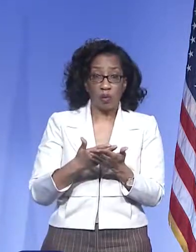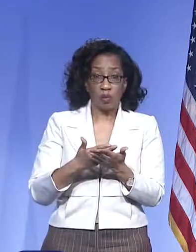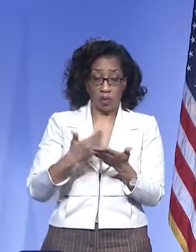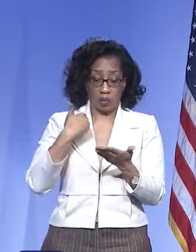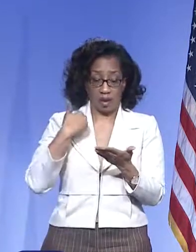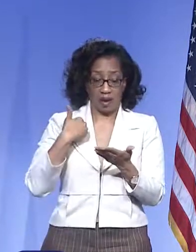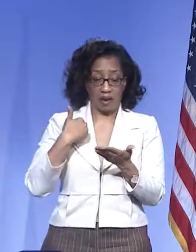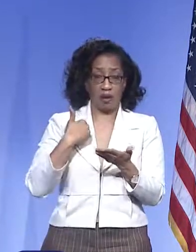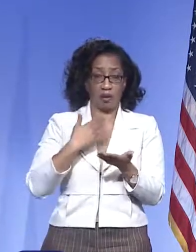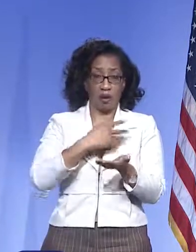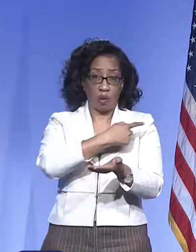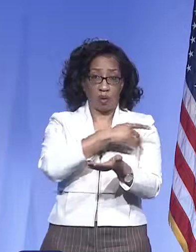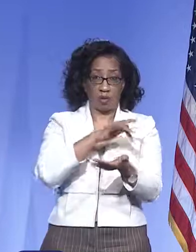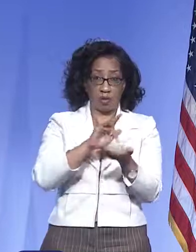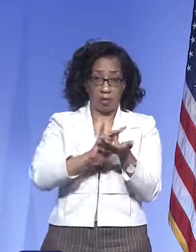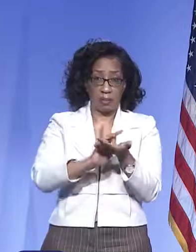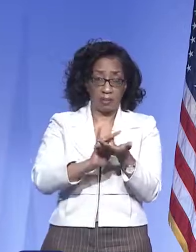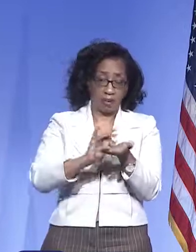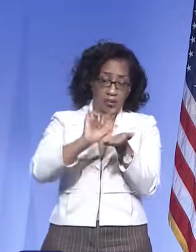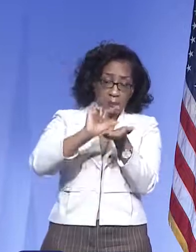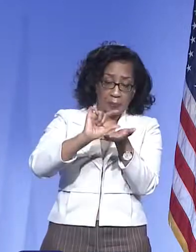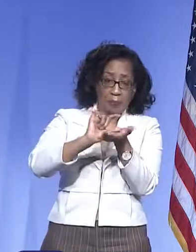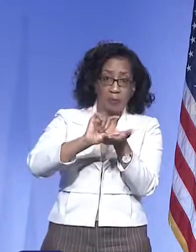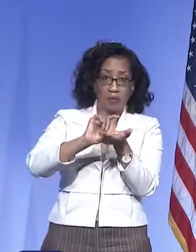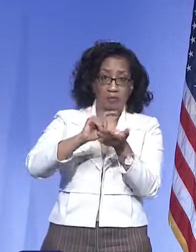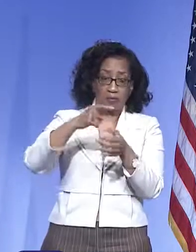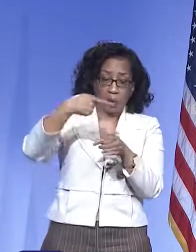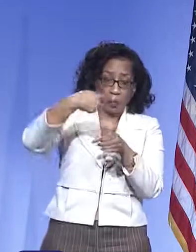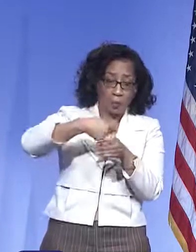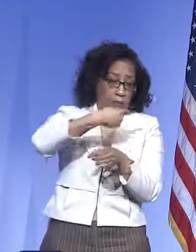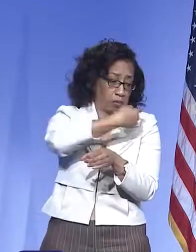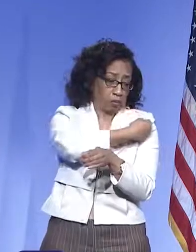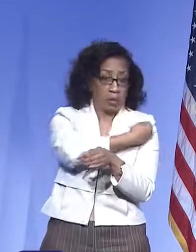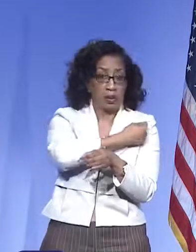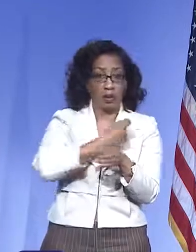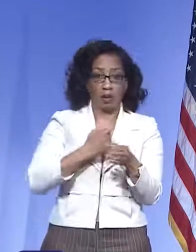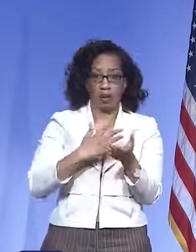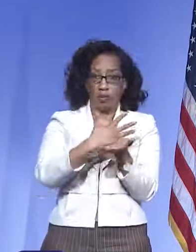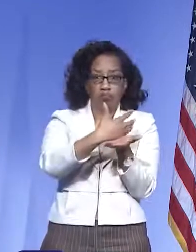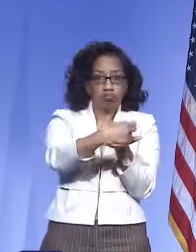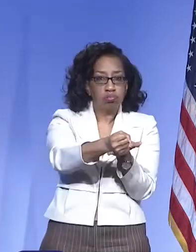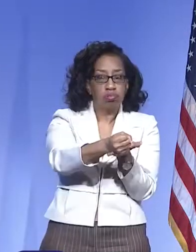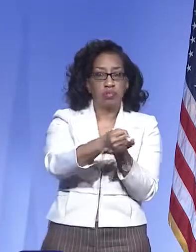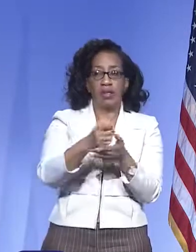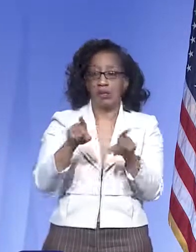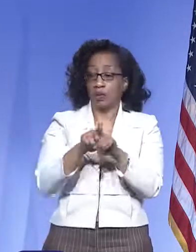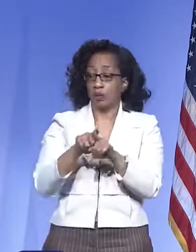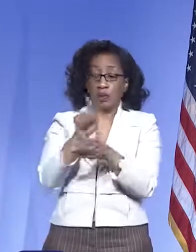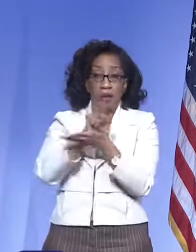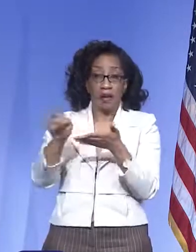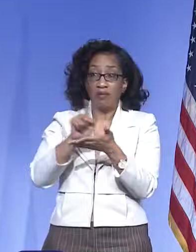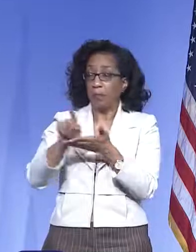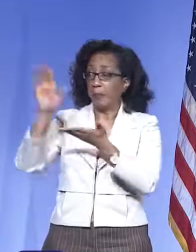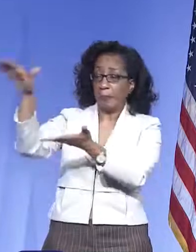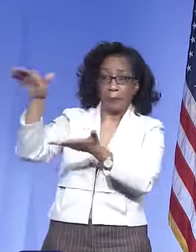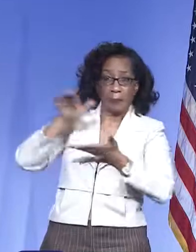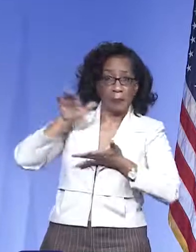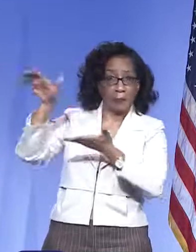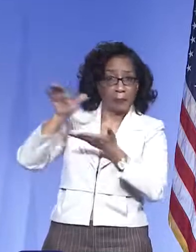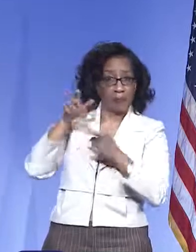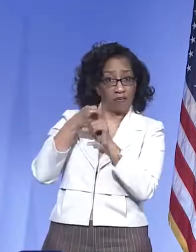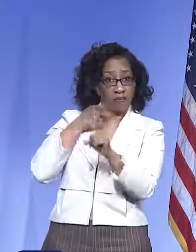previously had on hand. We've also, in addition to working through the inventory that we receive each and every week, we get a fair share from the